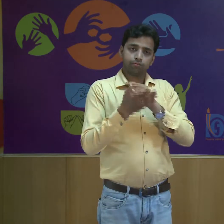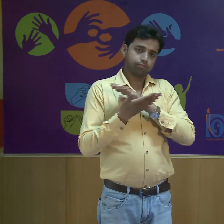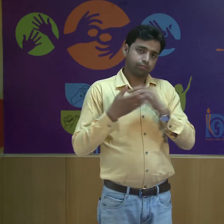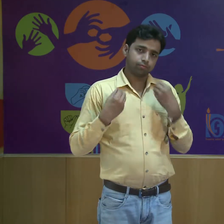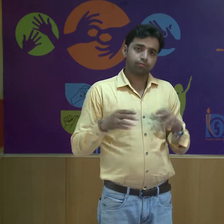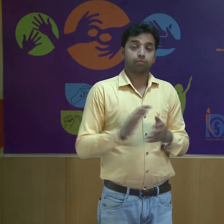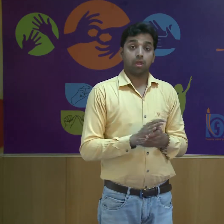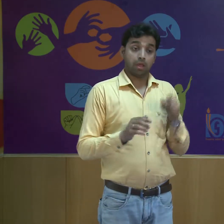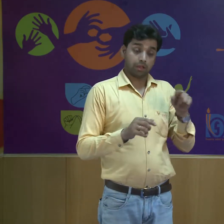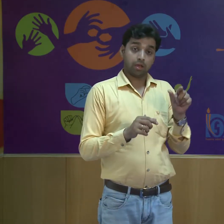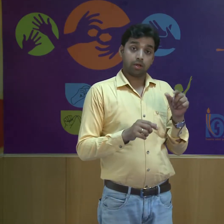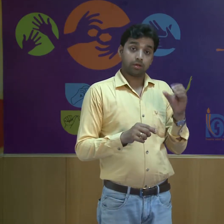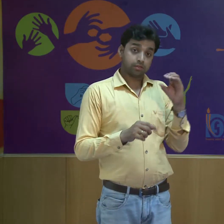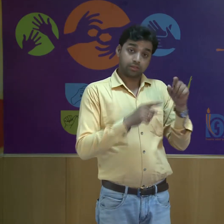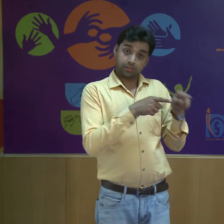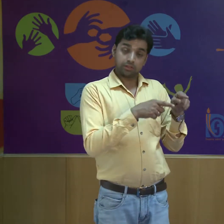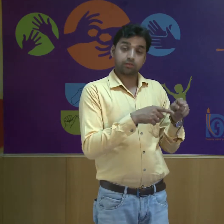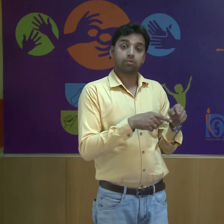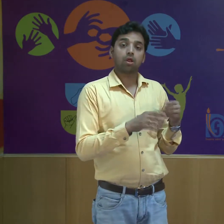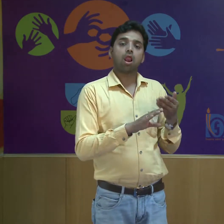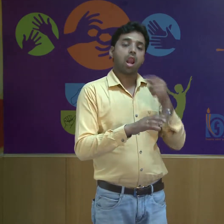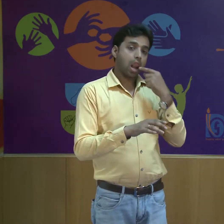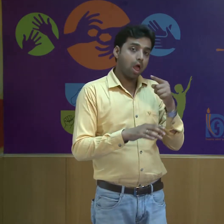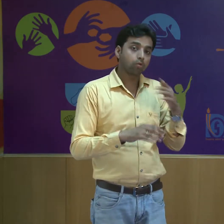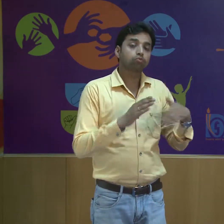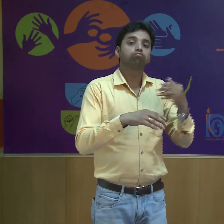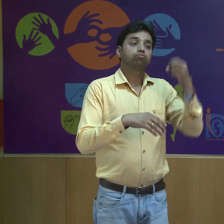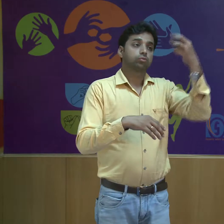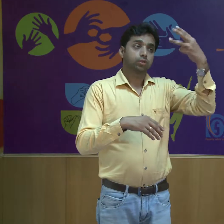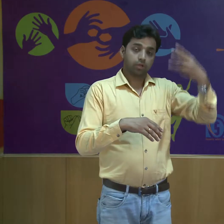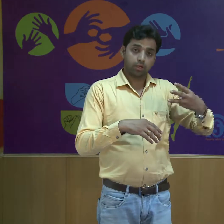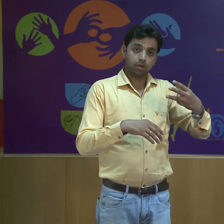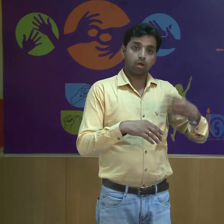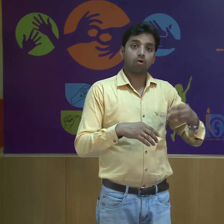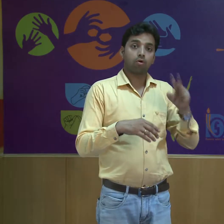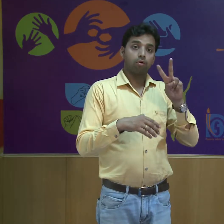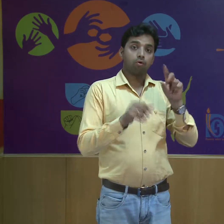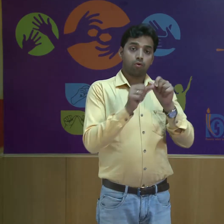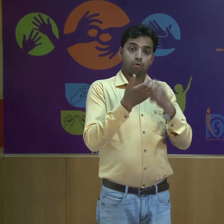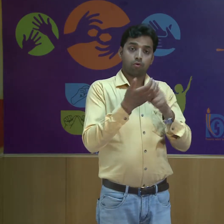That ceremony was allowed to the 3 higher Varnas, that is,